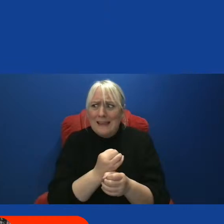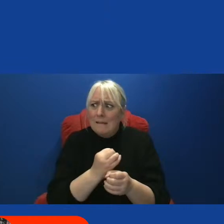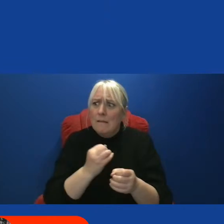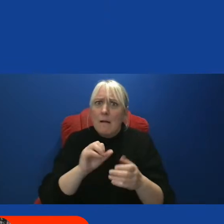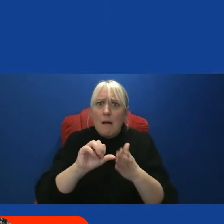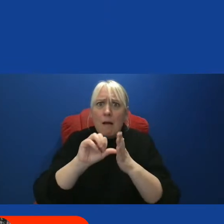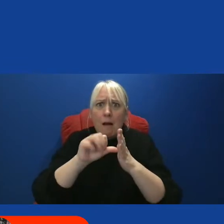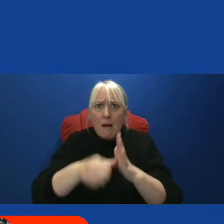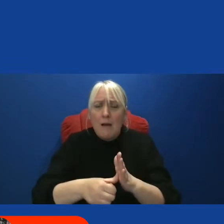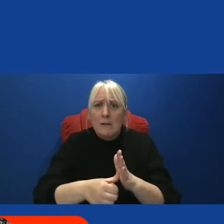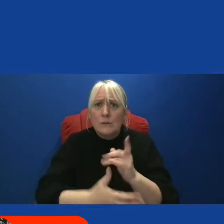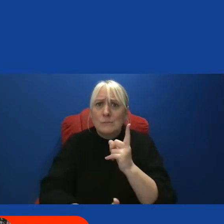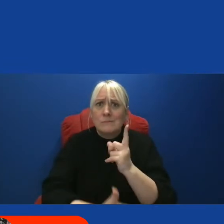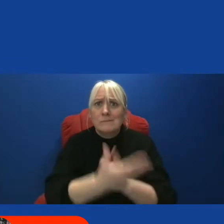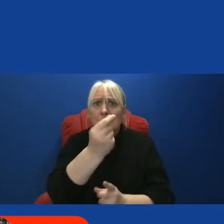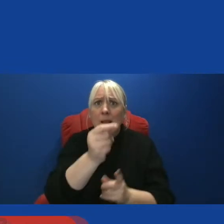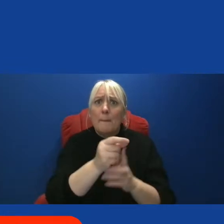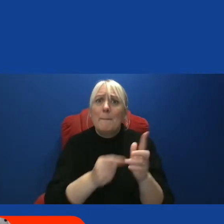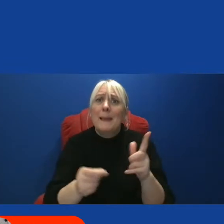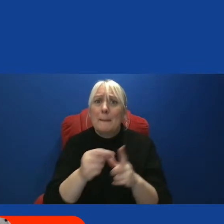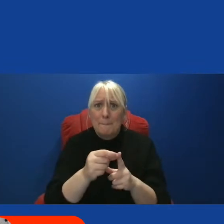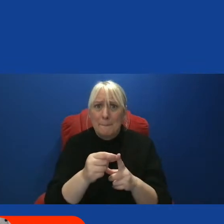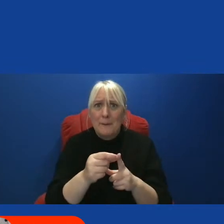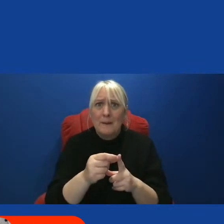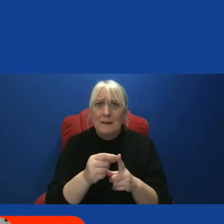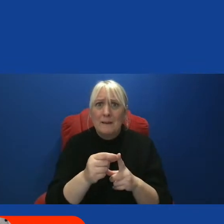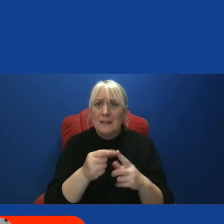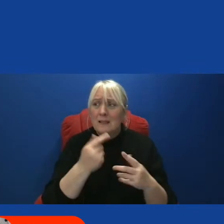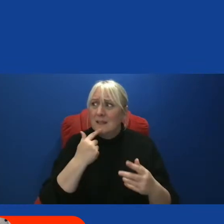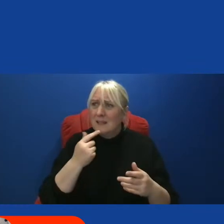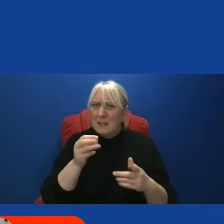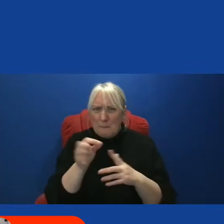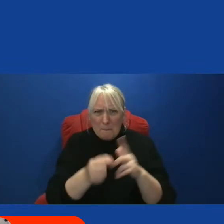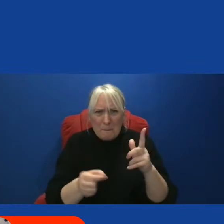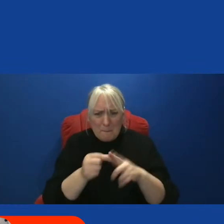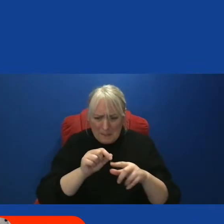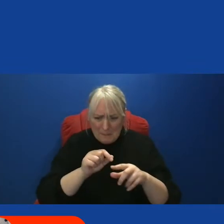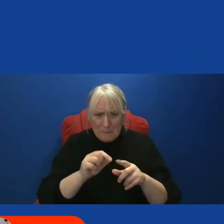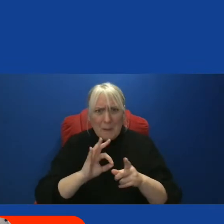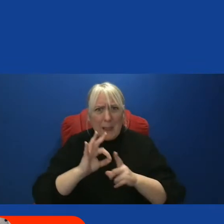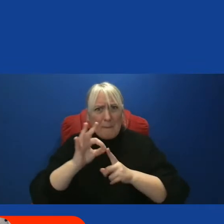for the PIP, which is already a traumatizing process.